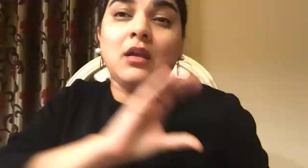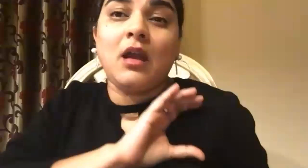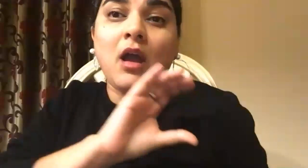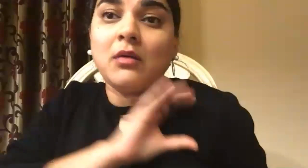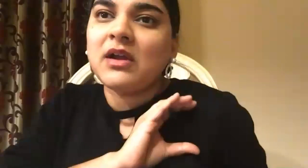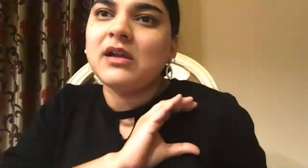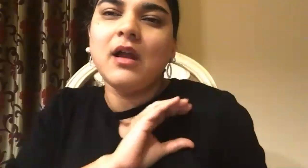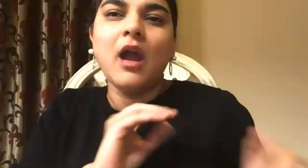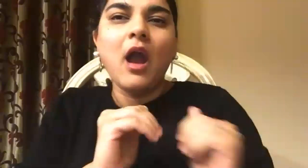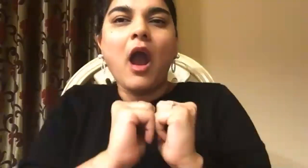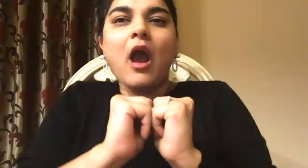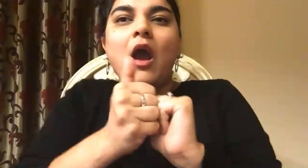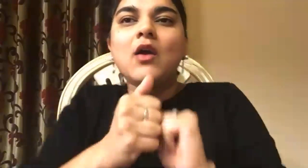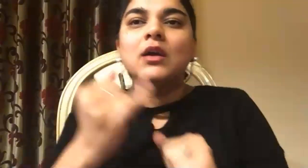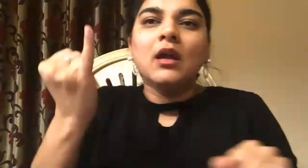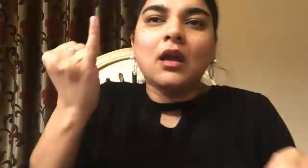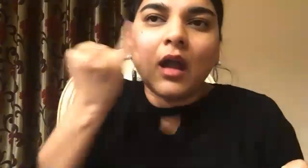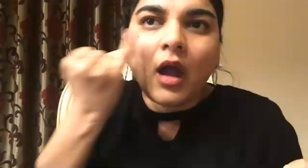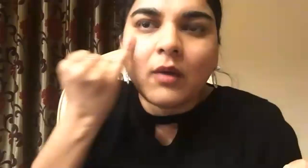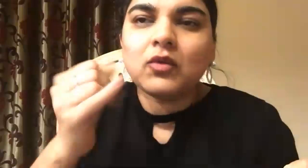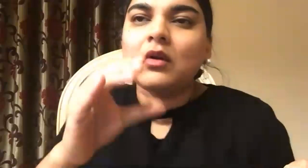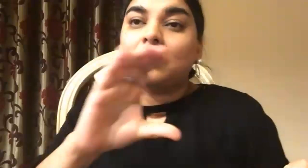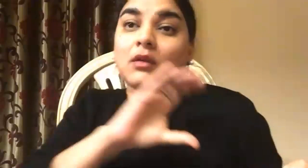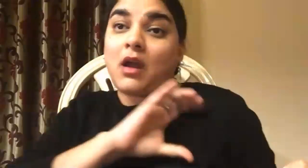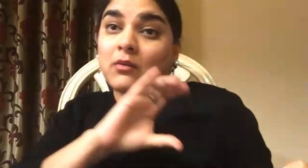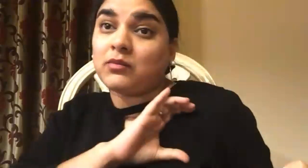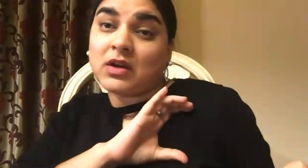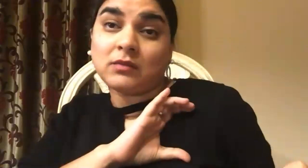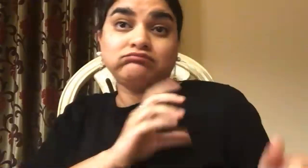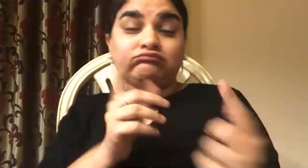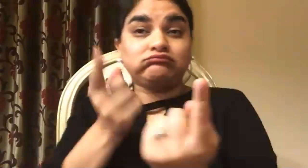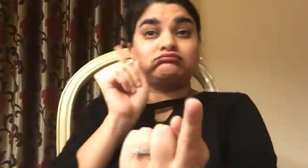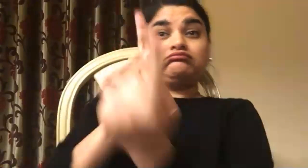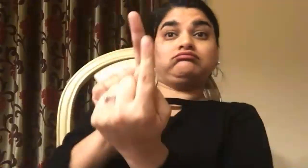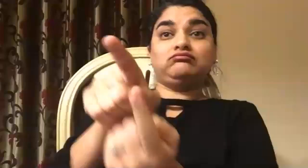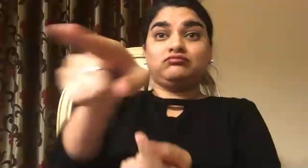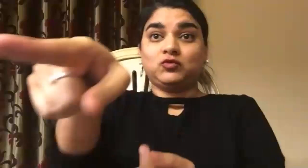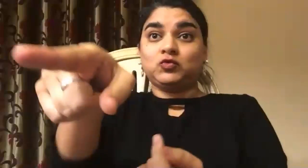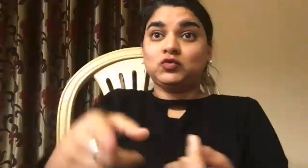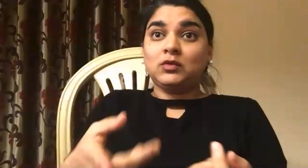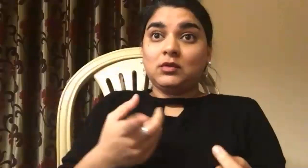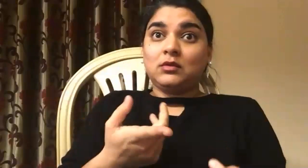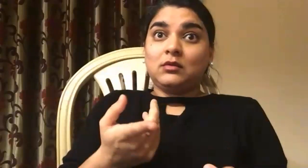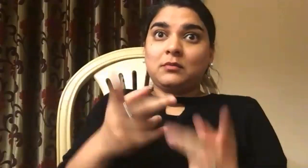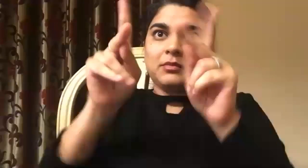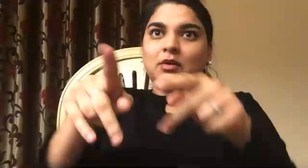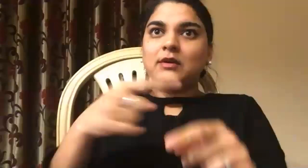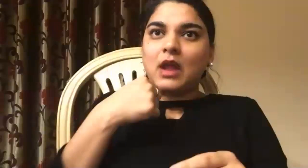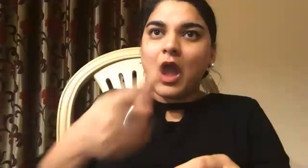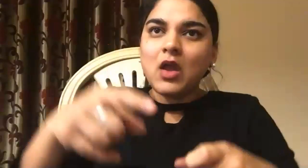and needs to communication, especially to the police. What if a cop comes up? What if a cop comes